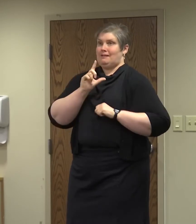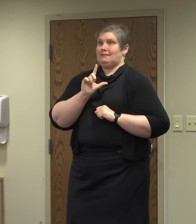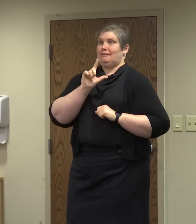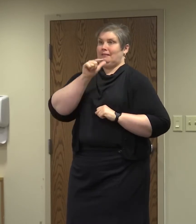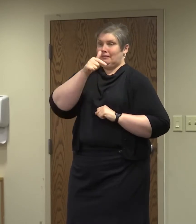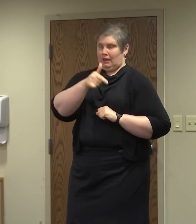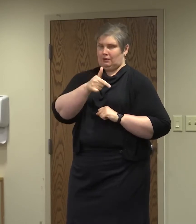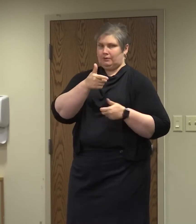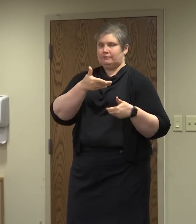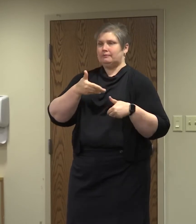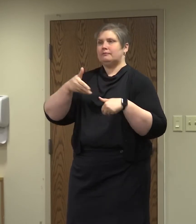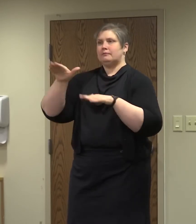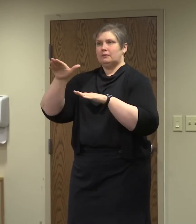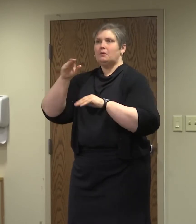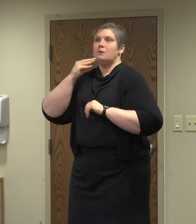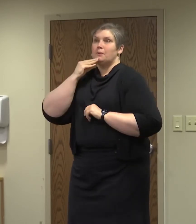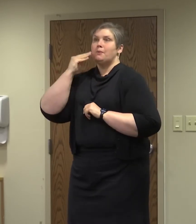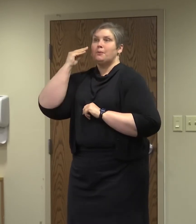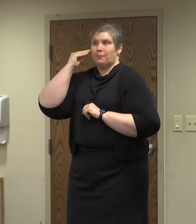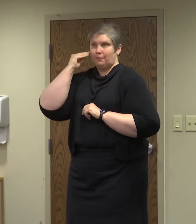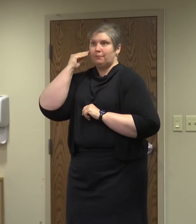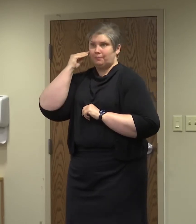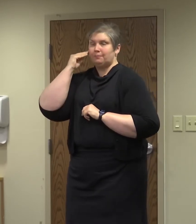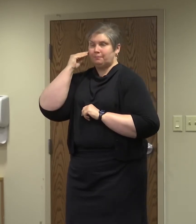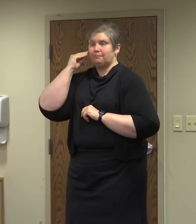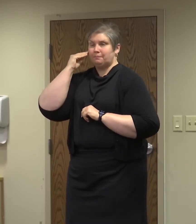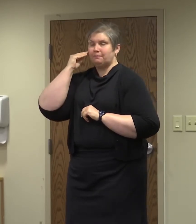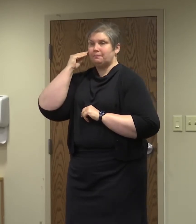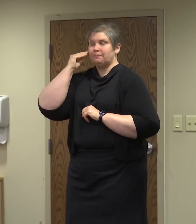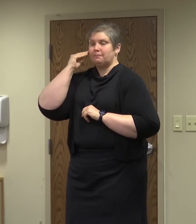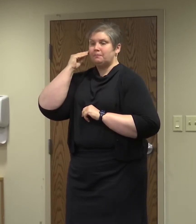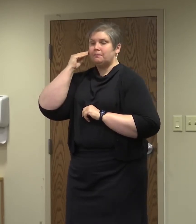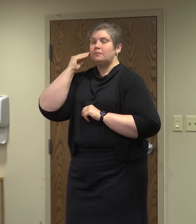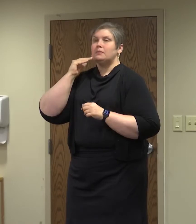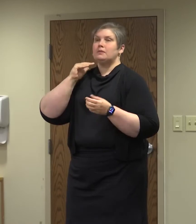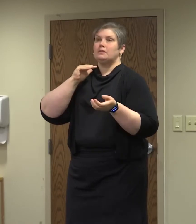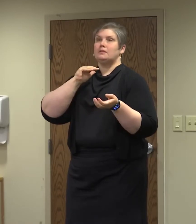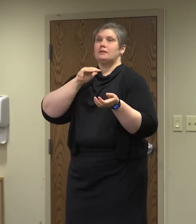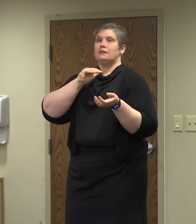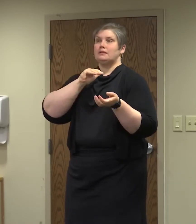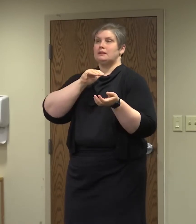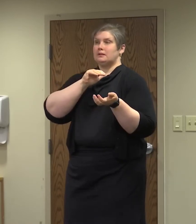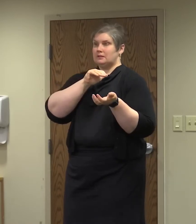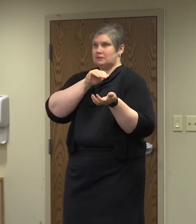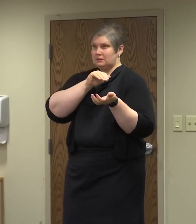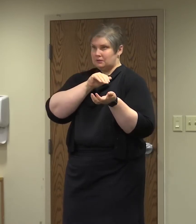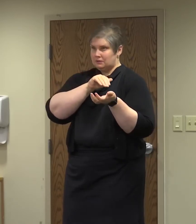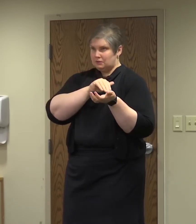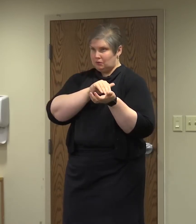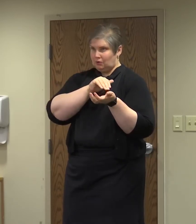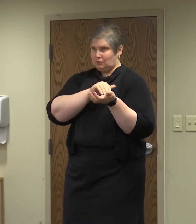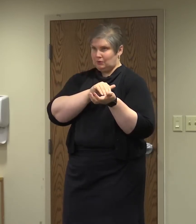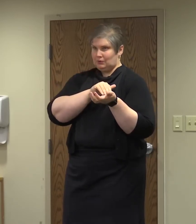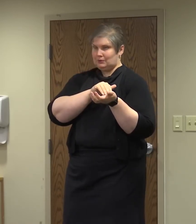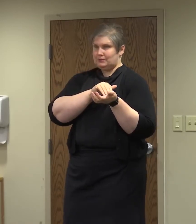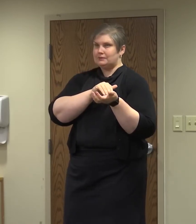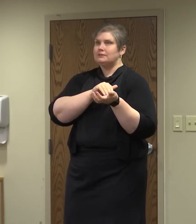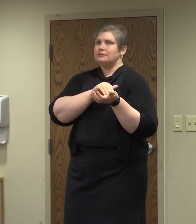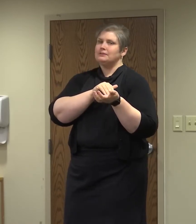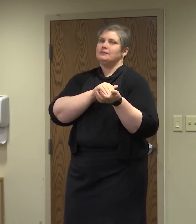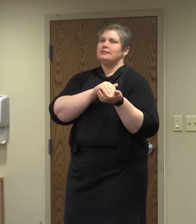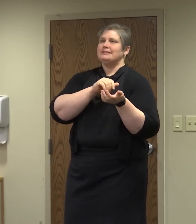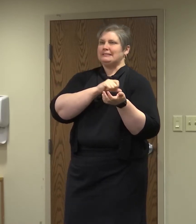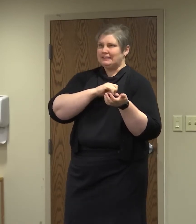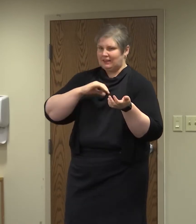from the hospital and has been recovering back at his home. Health experts consider this a breakthrough case, as the chairman